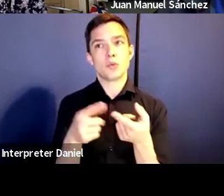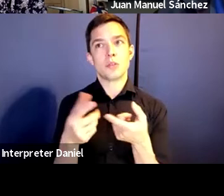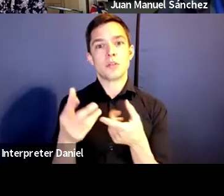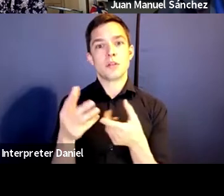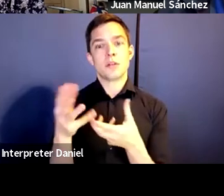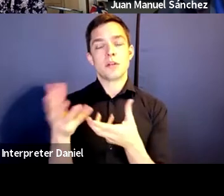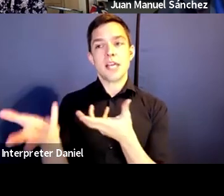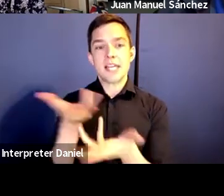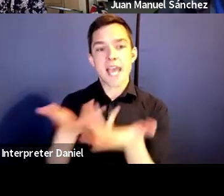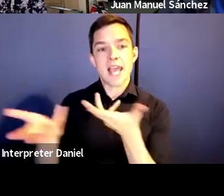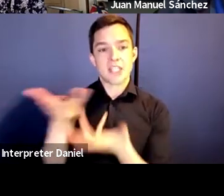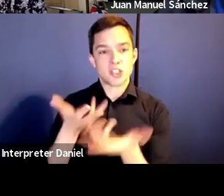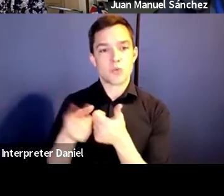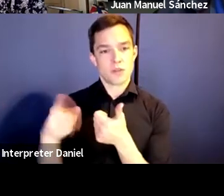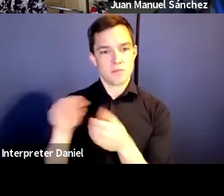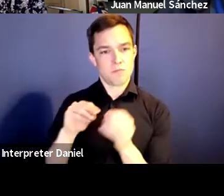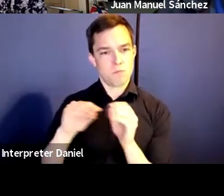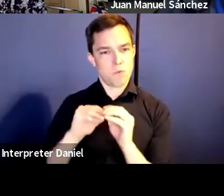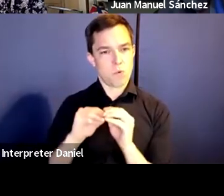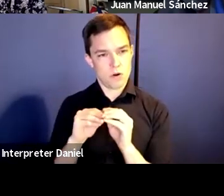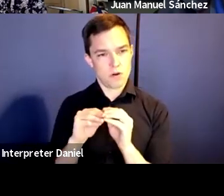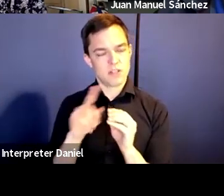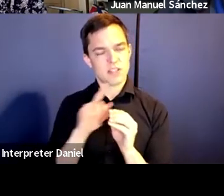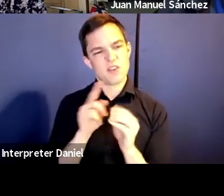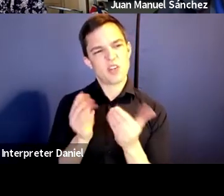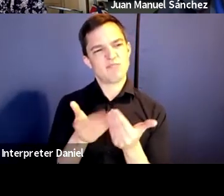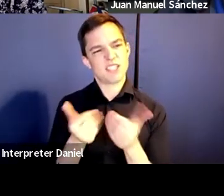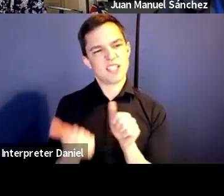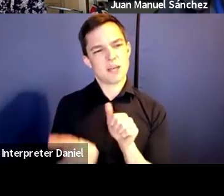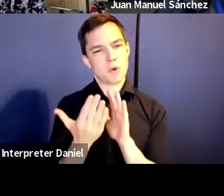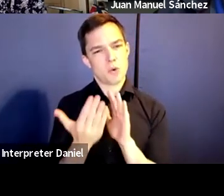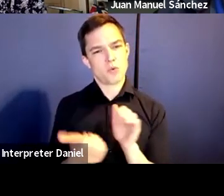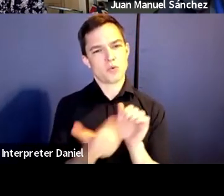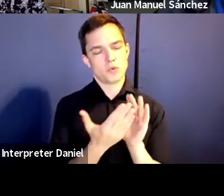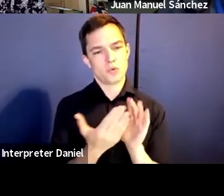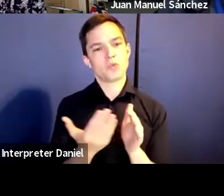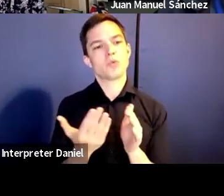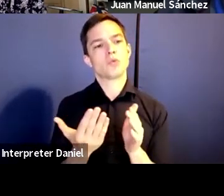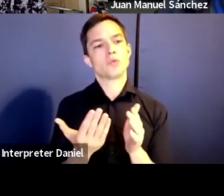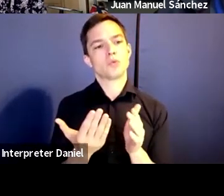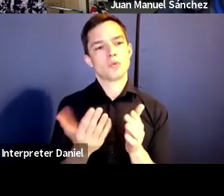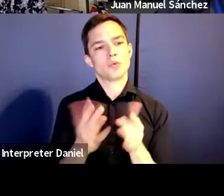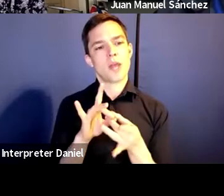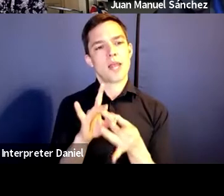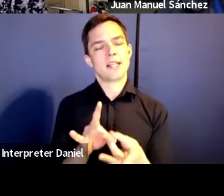them more, something like that. So it's a very easy approaches